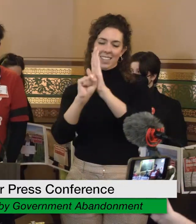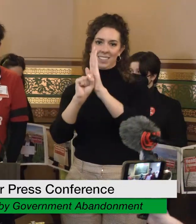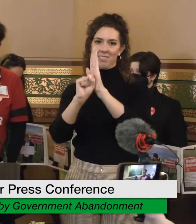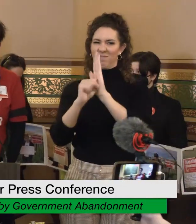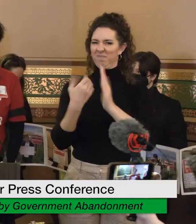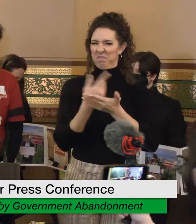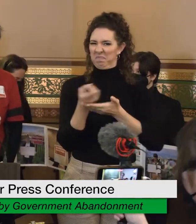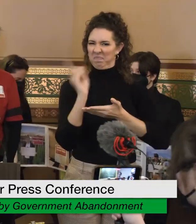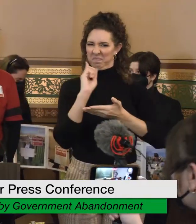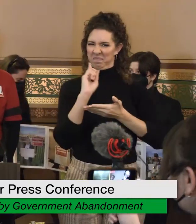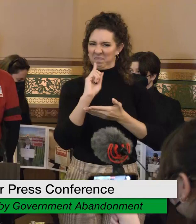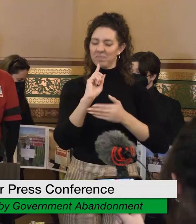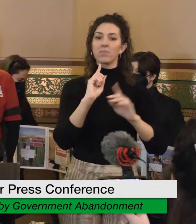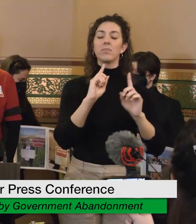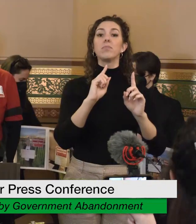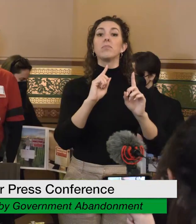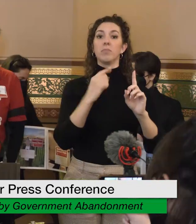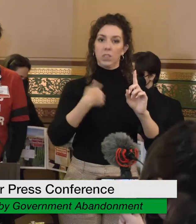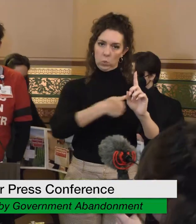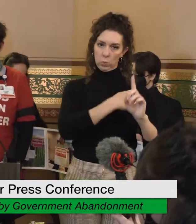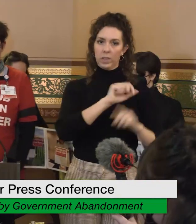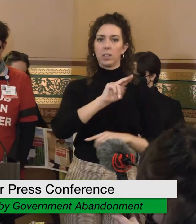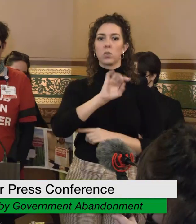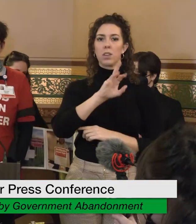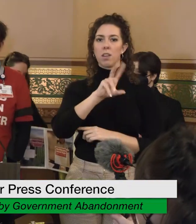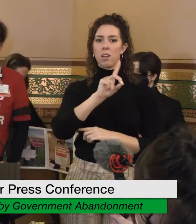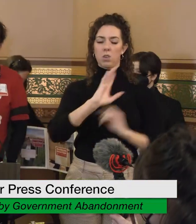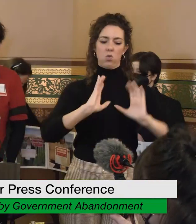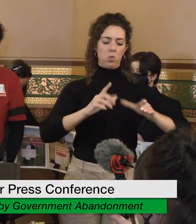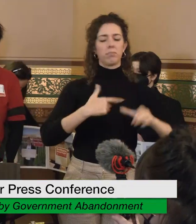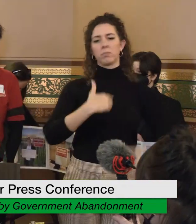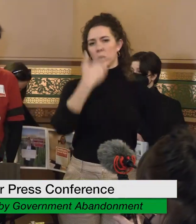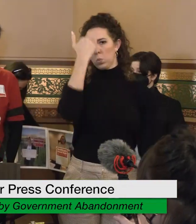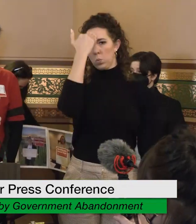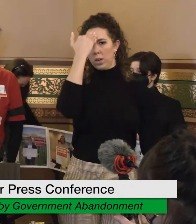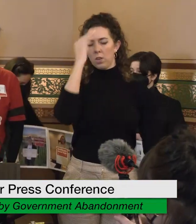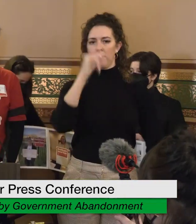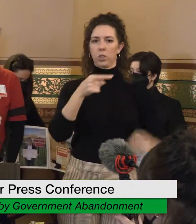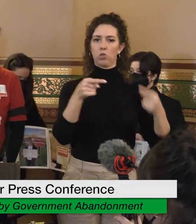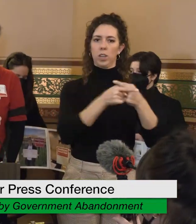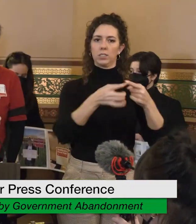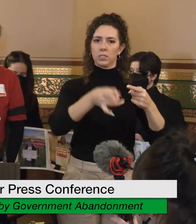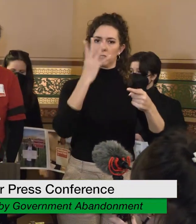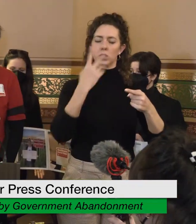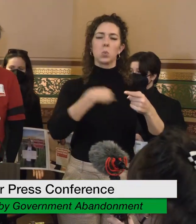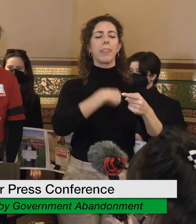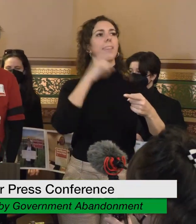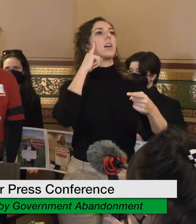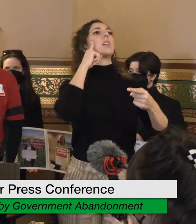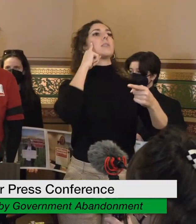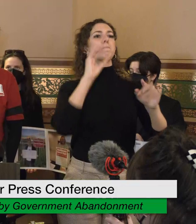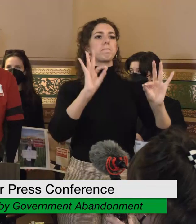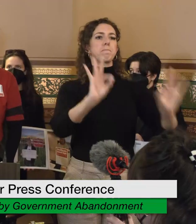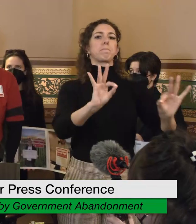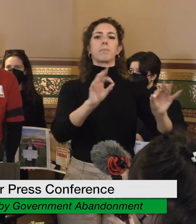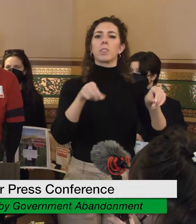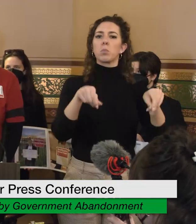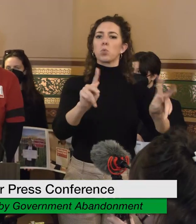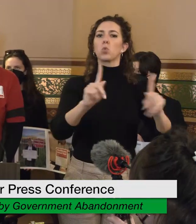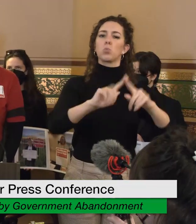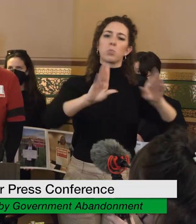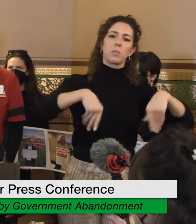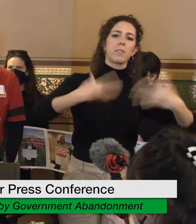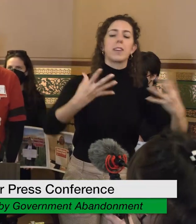Local 5223 is well aware of this crisis, and we see it as an opportunity to expand care to